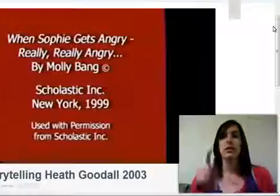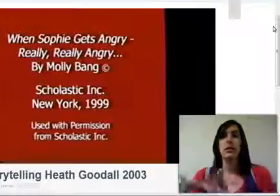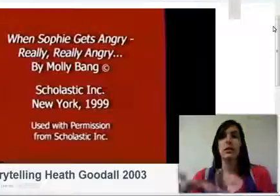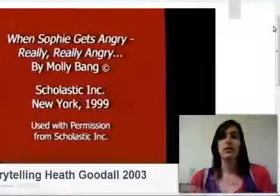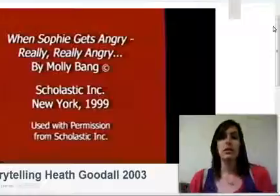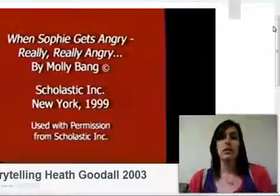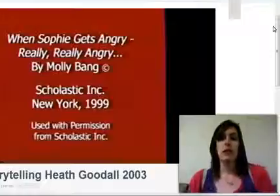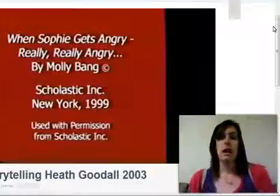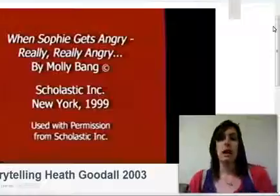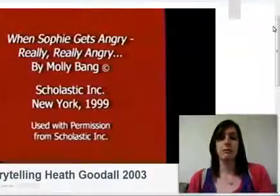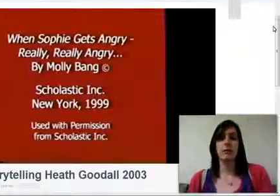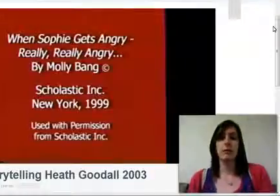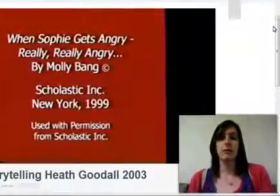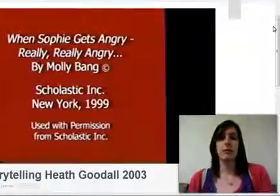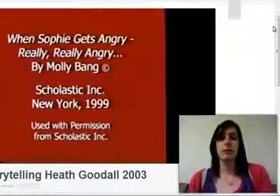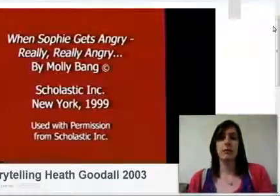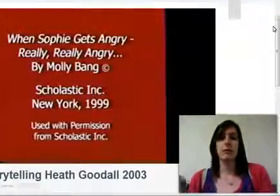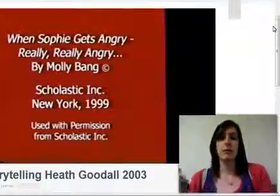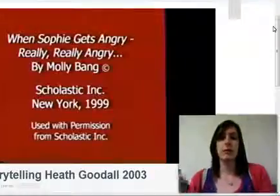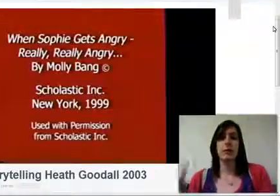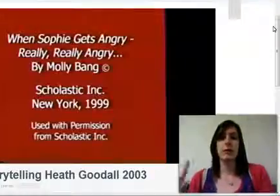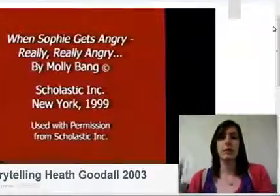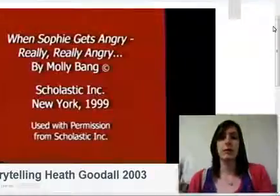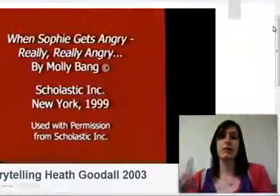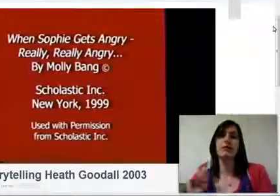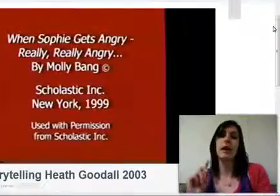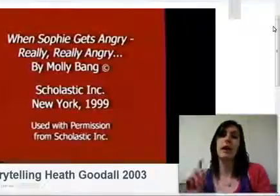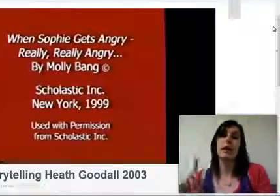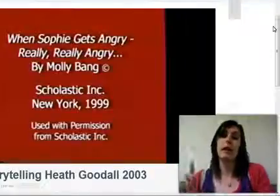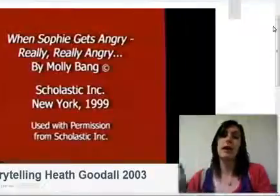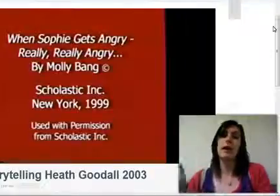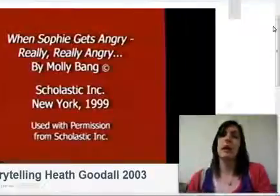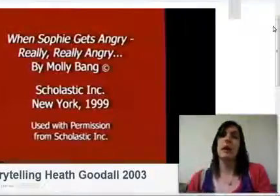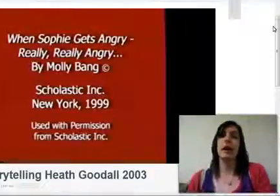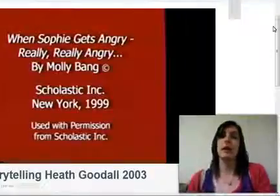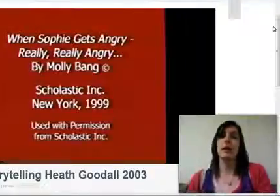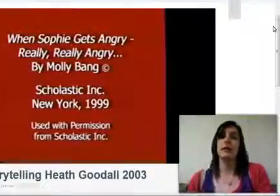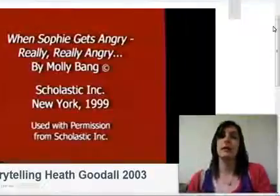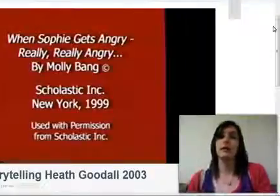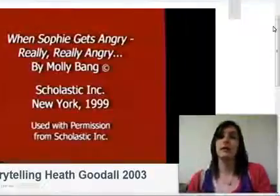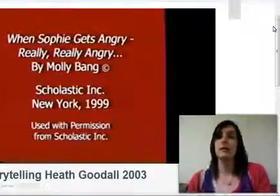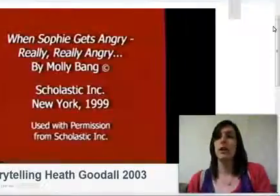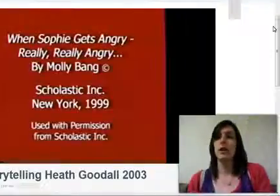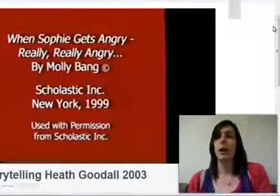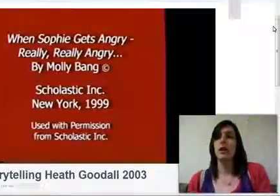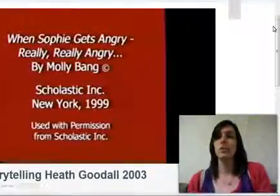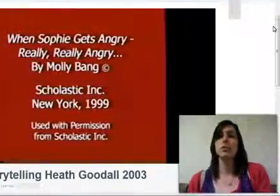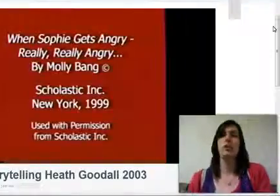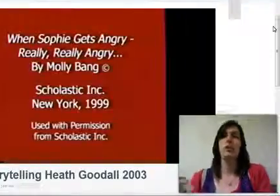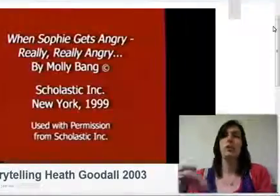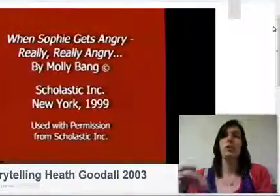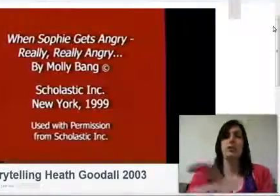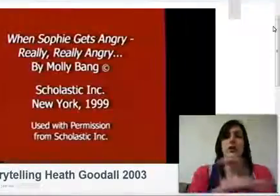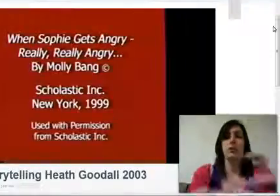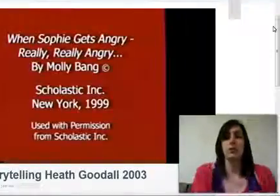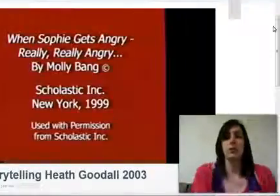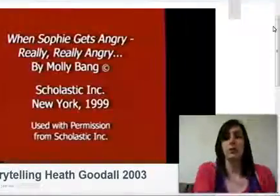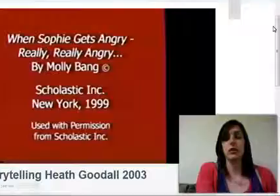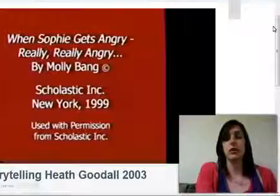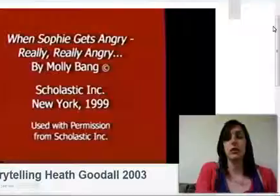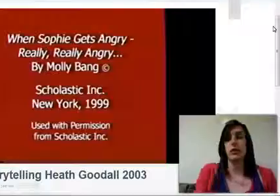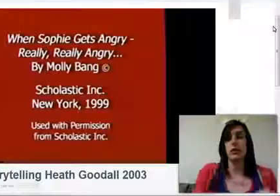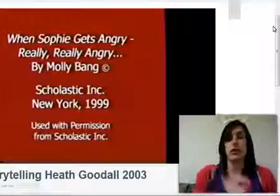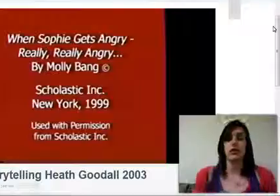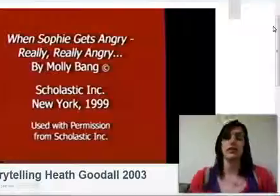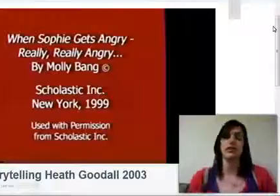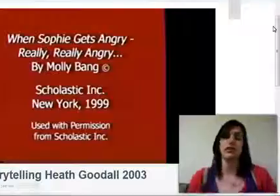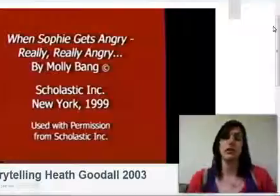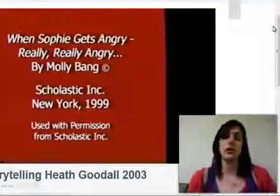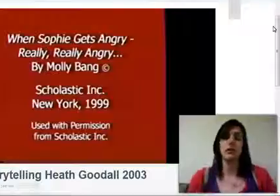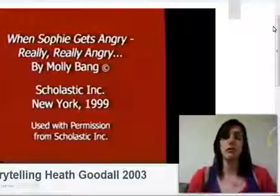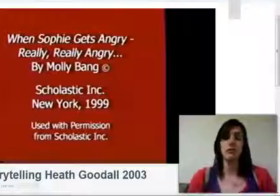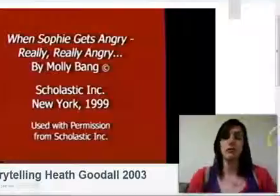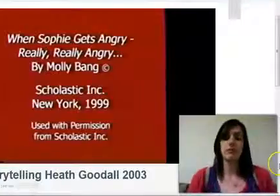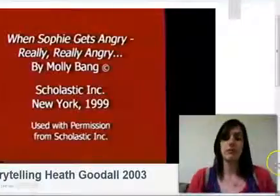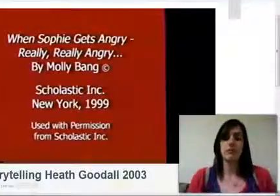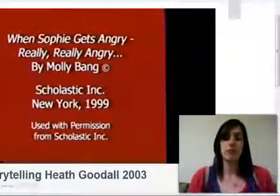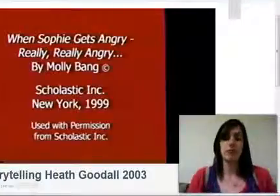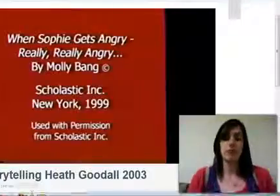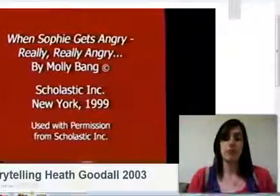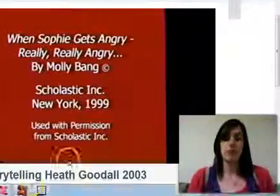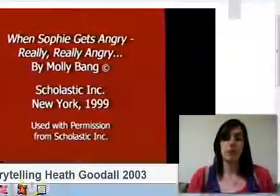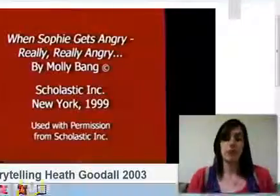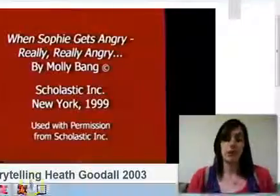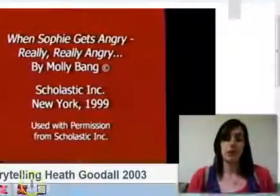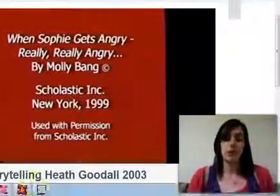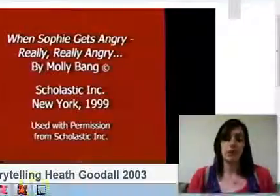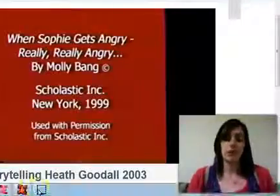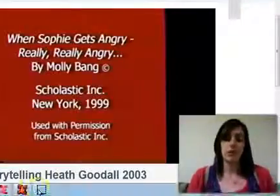to recognize it and be able to identify it and relate it to the different things that was going on.